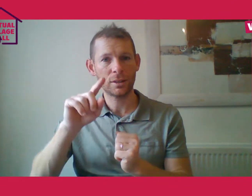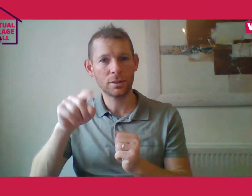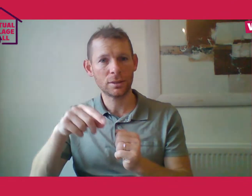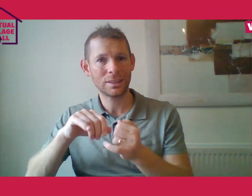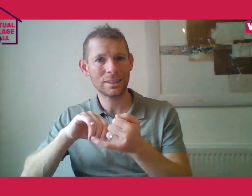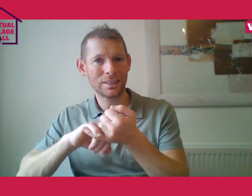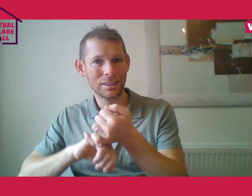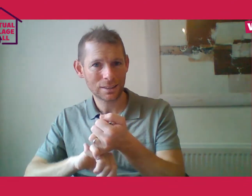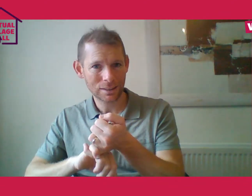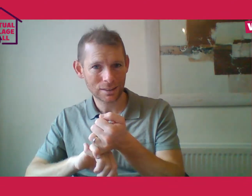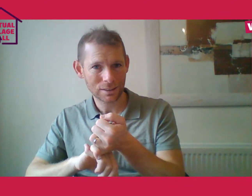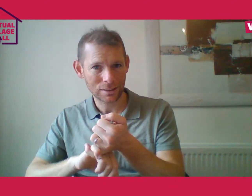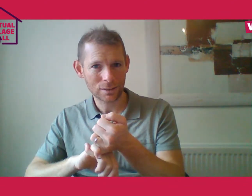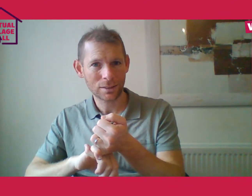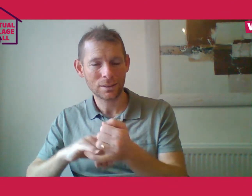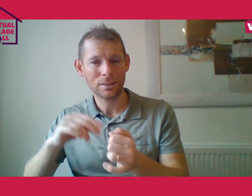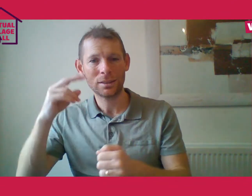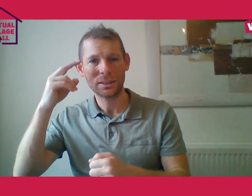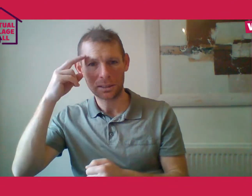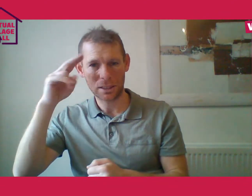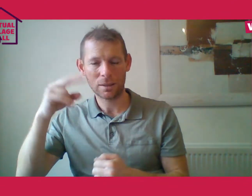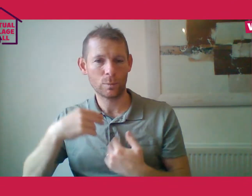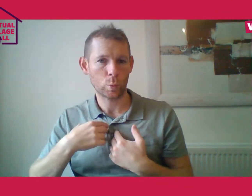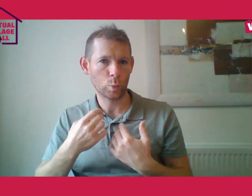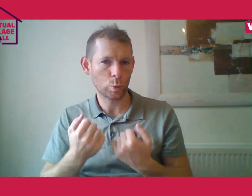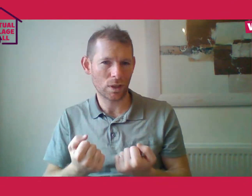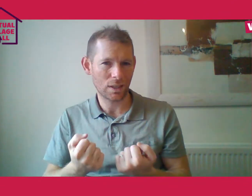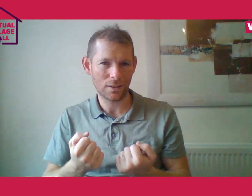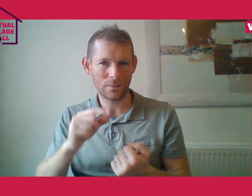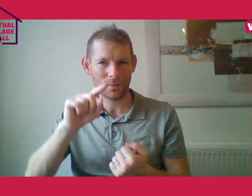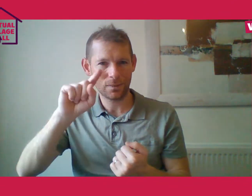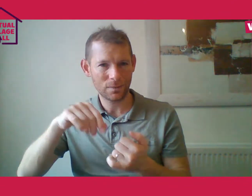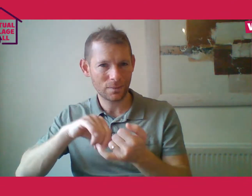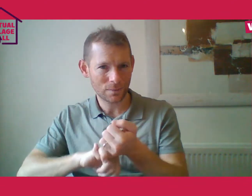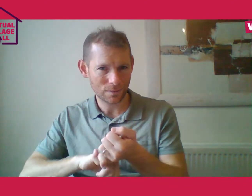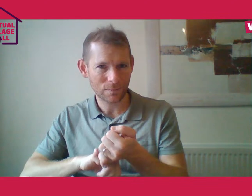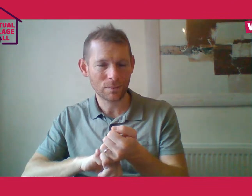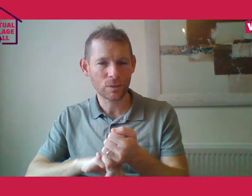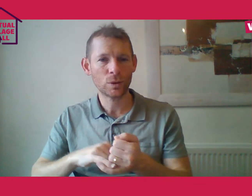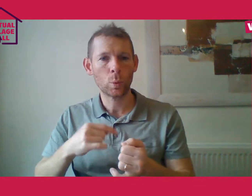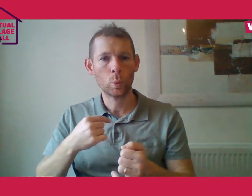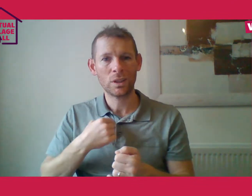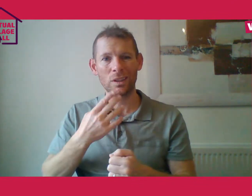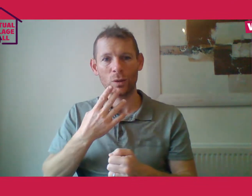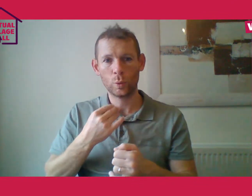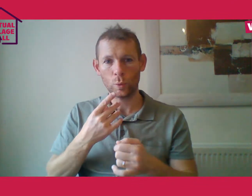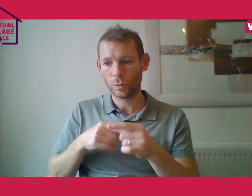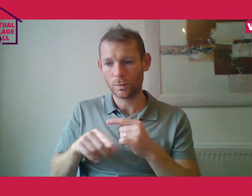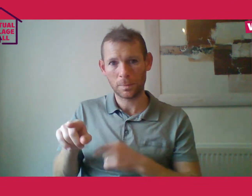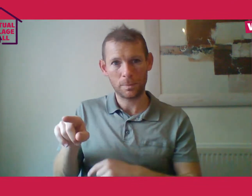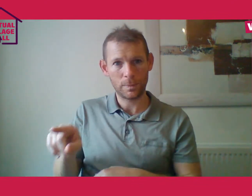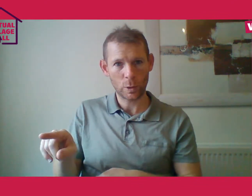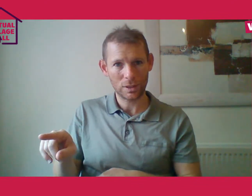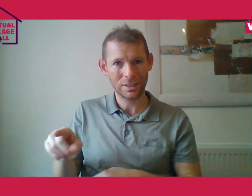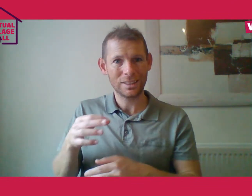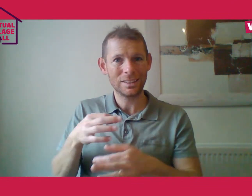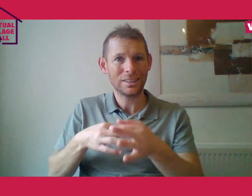So in English, you would say brother's name with an S. So we don't tend to use that